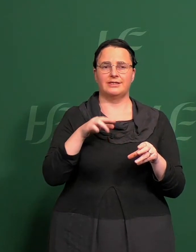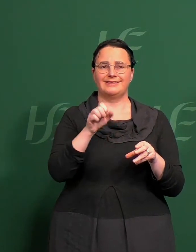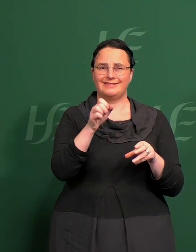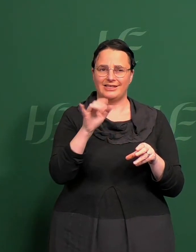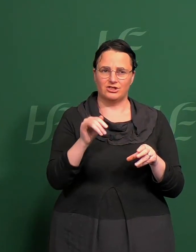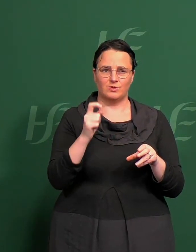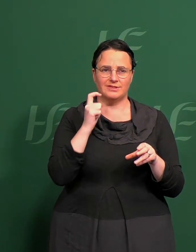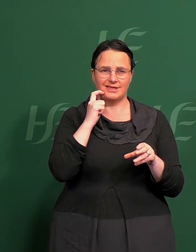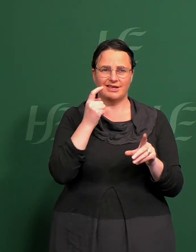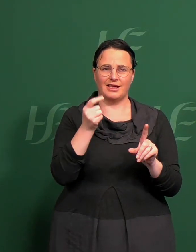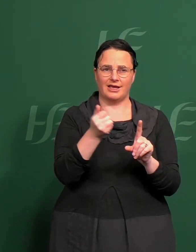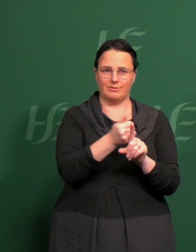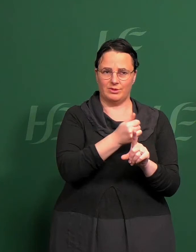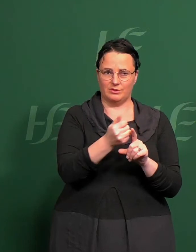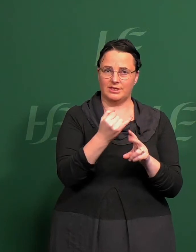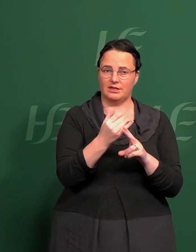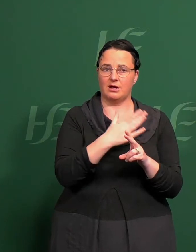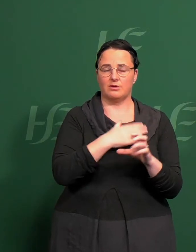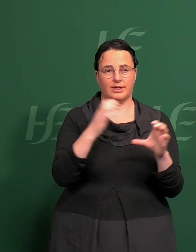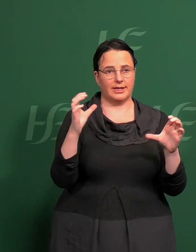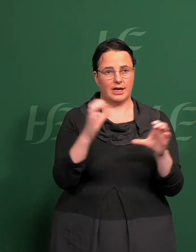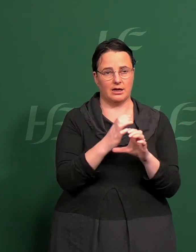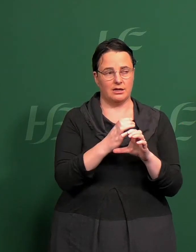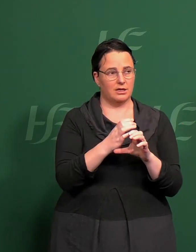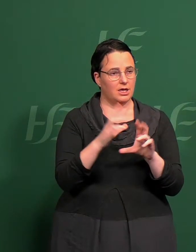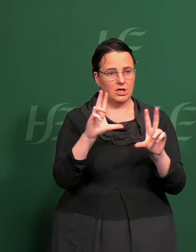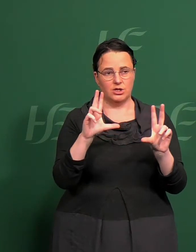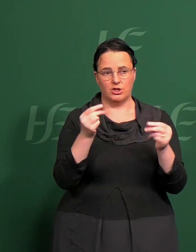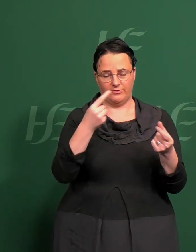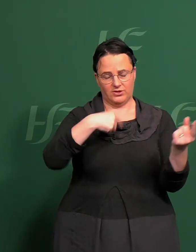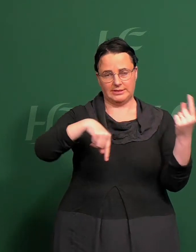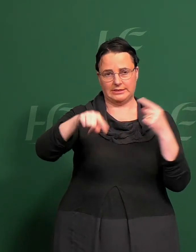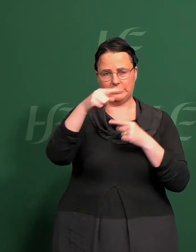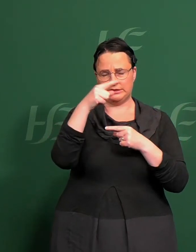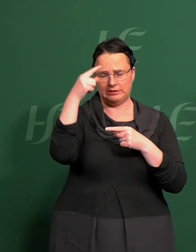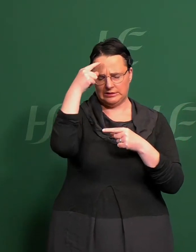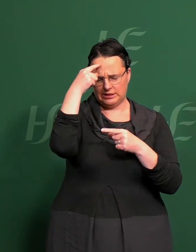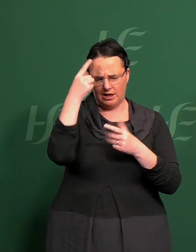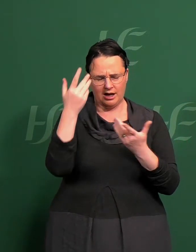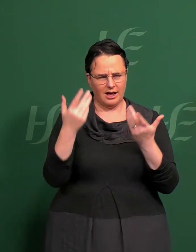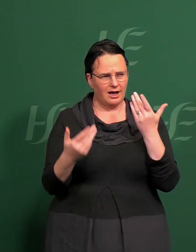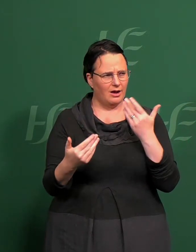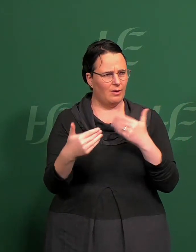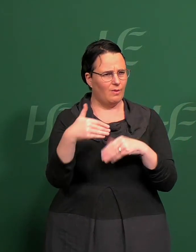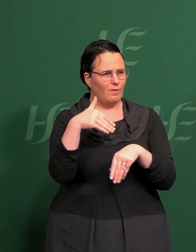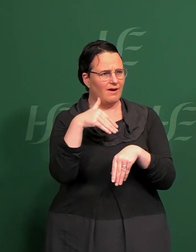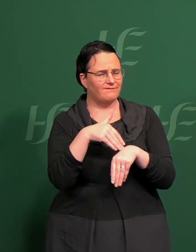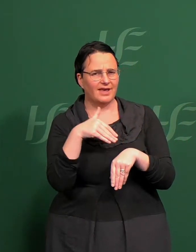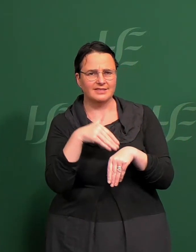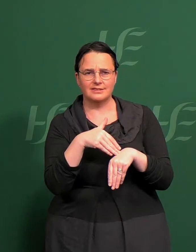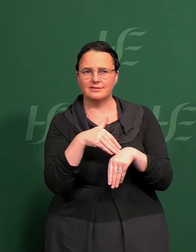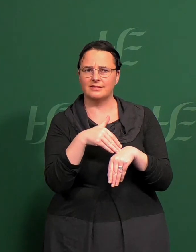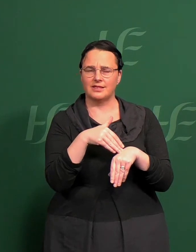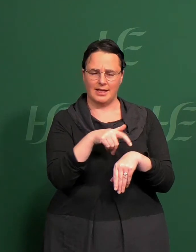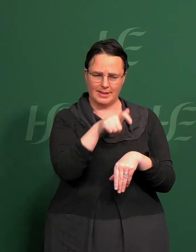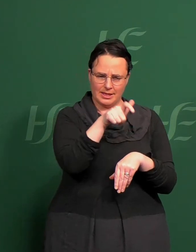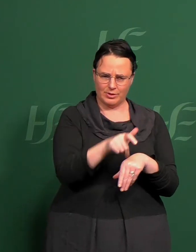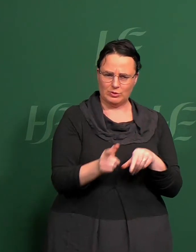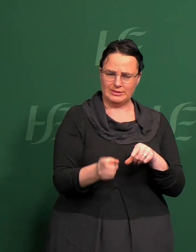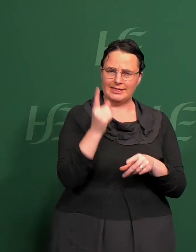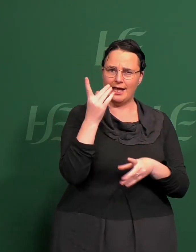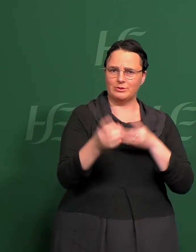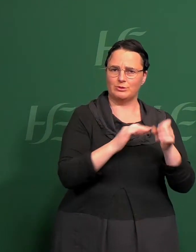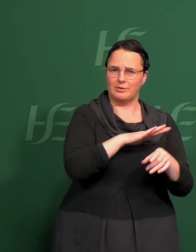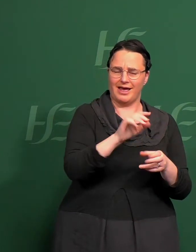care. None of us can imagine the impact this has had on the abused and indeed